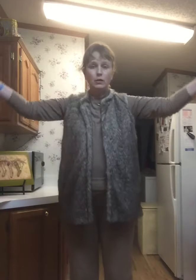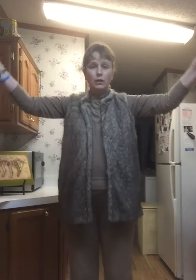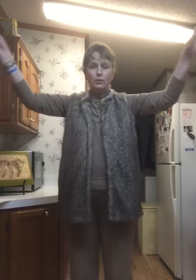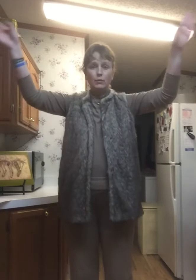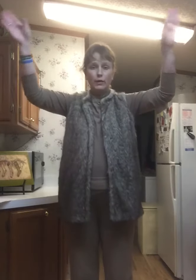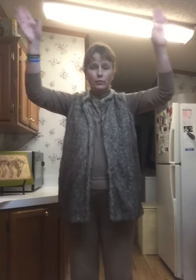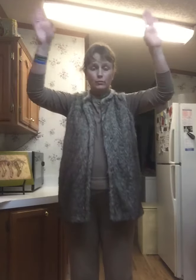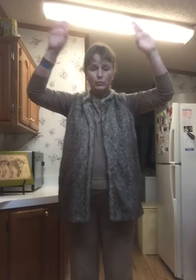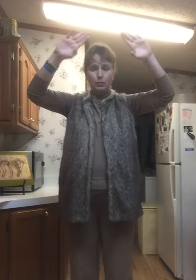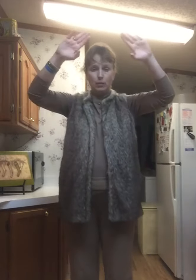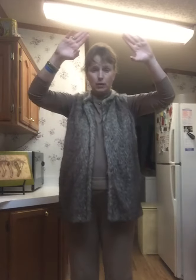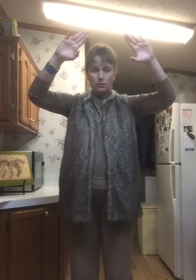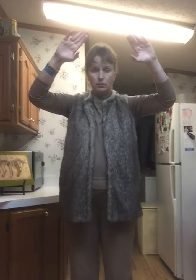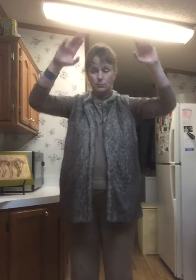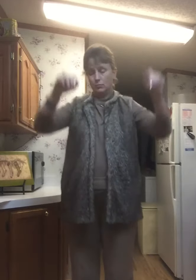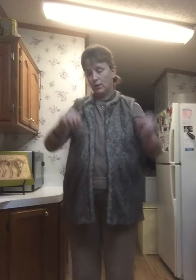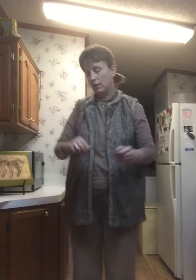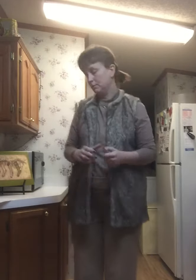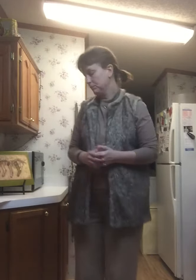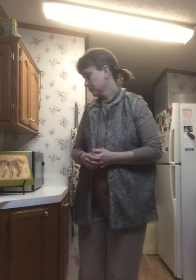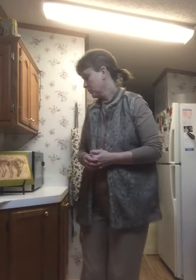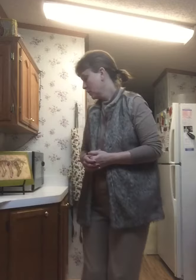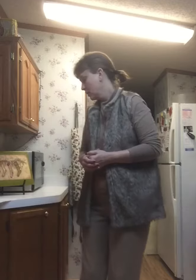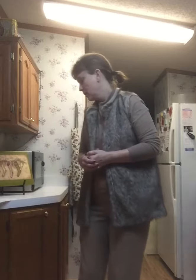and around with both hands, okay?